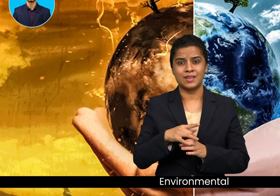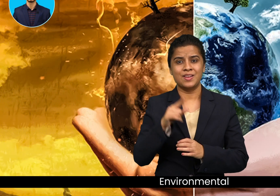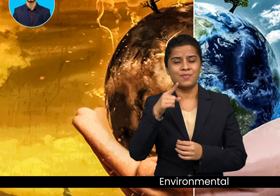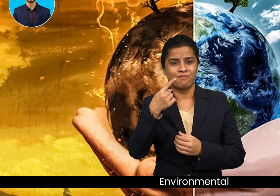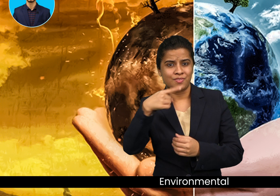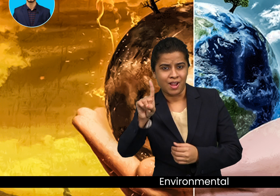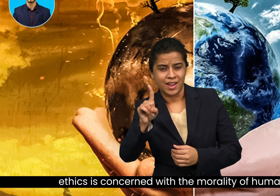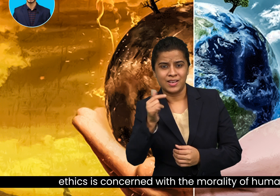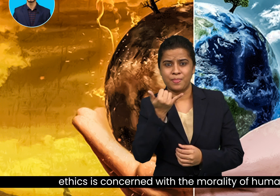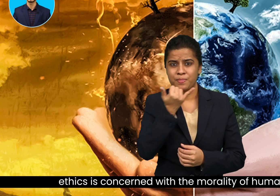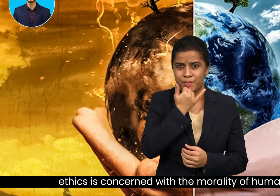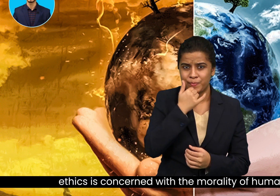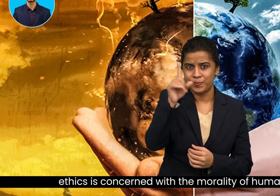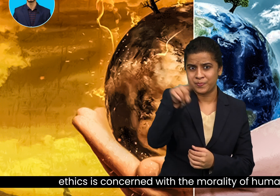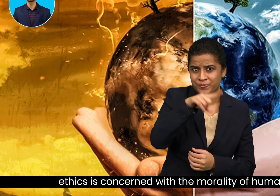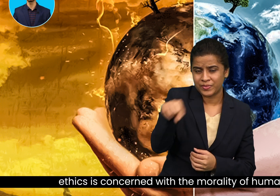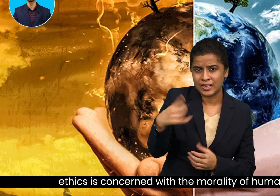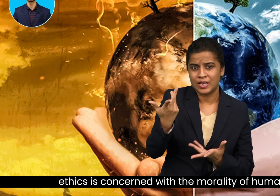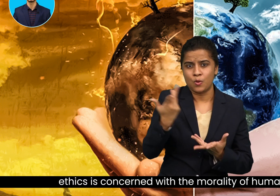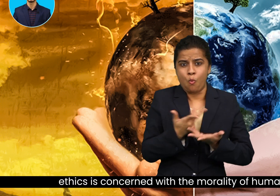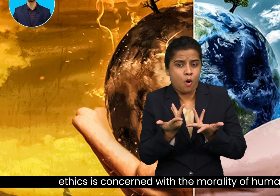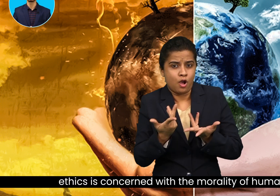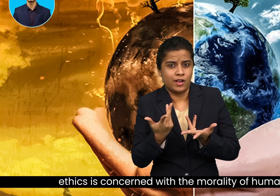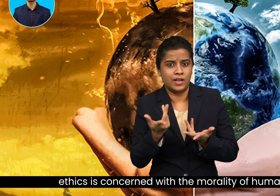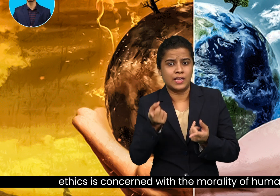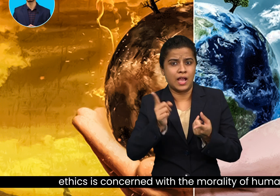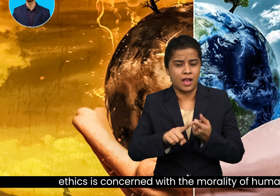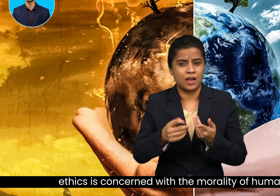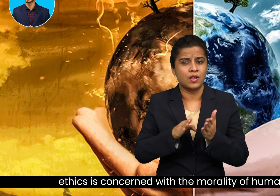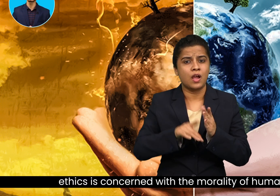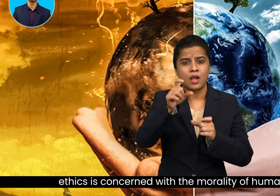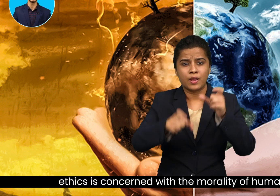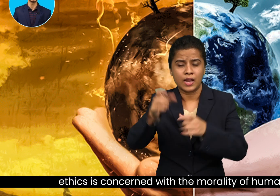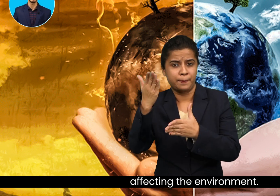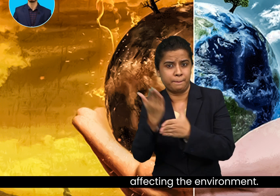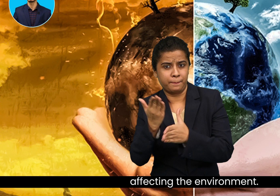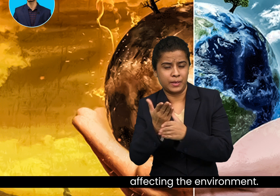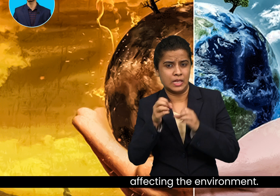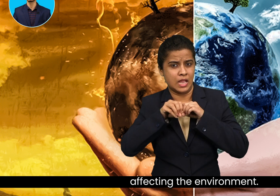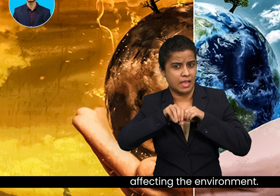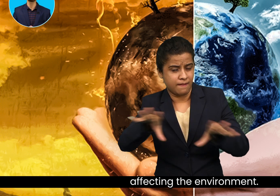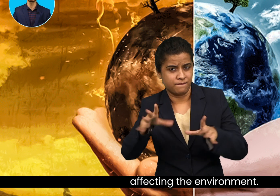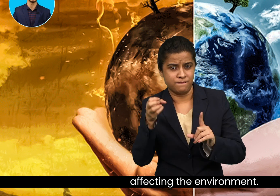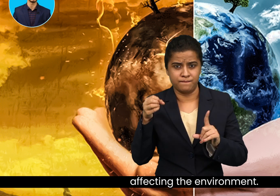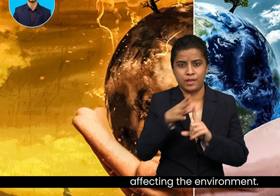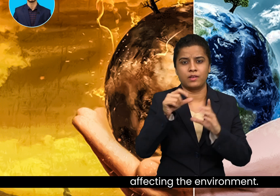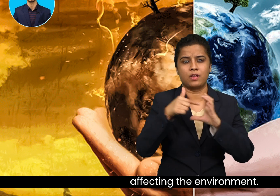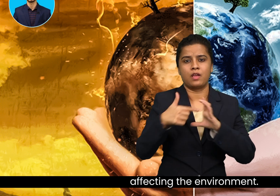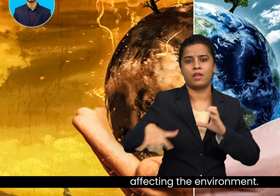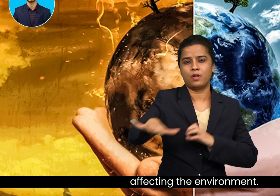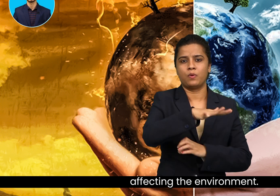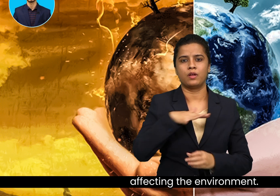Environmental ethics is concerned with the morality of human activities affecting the environment.